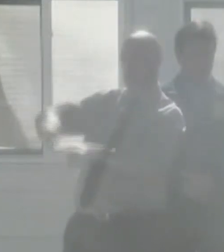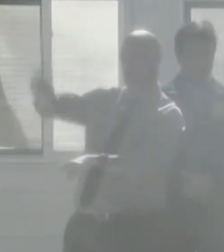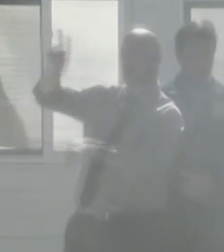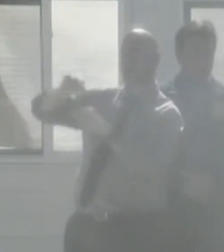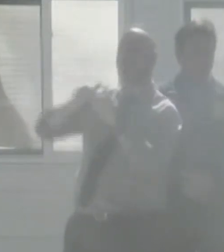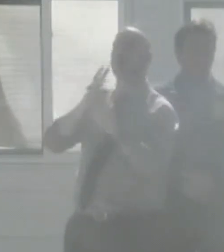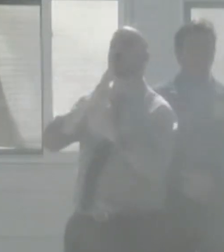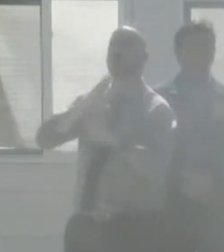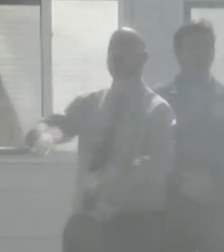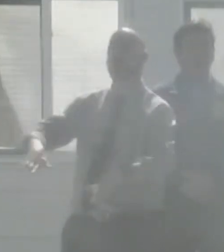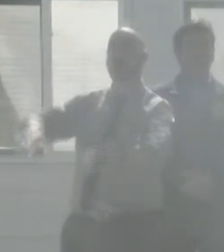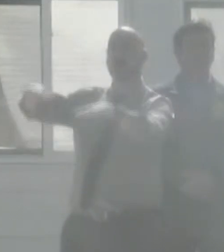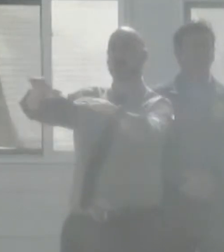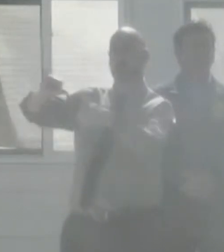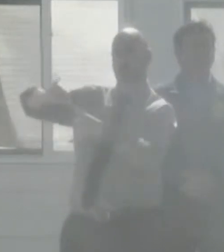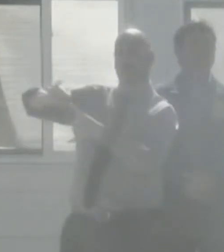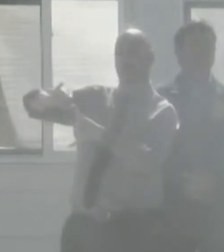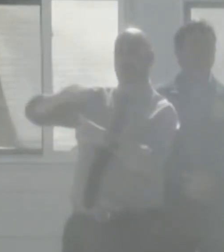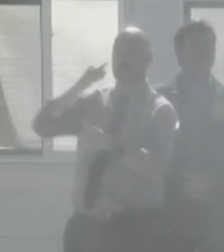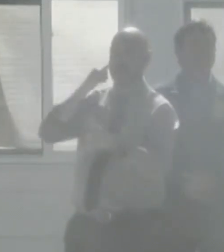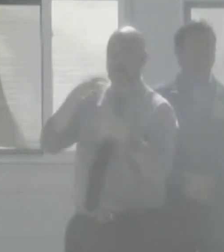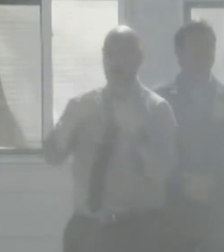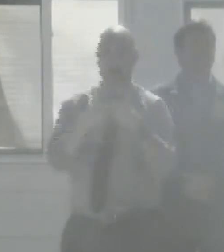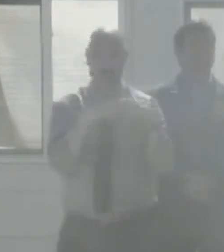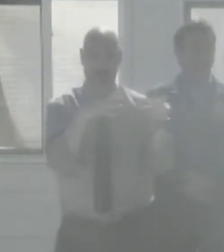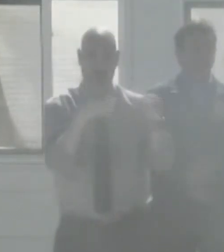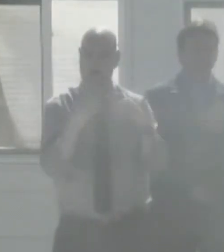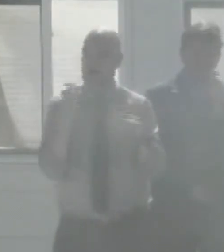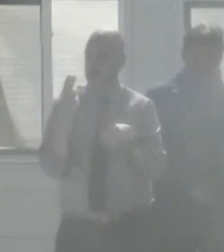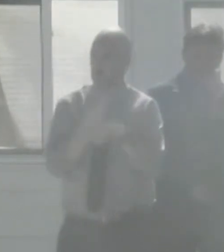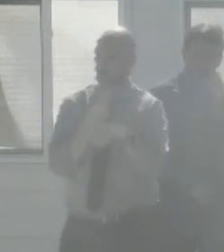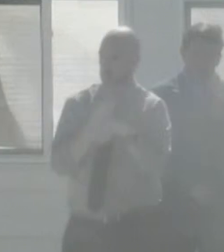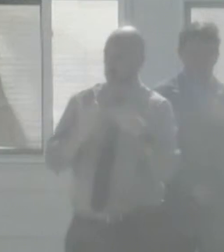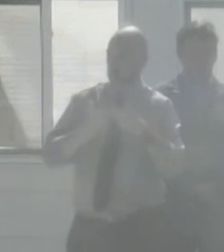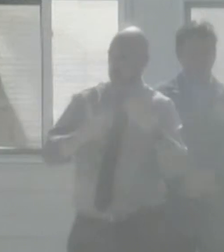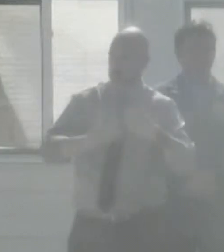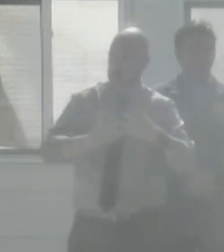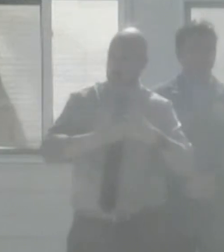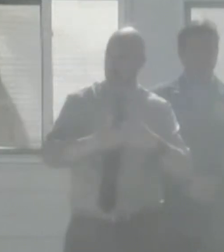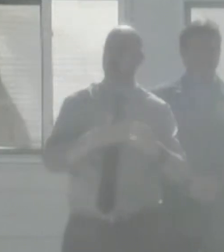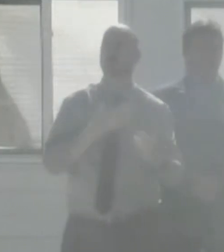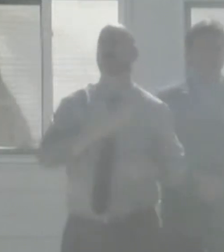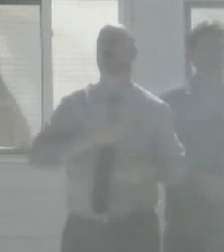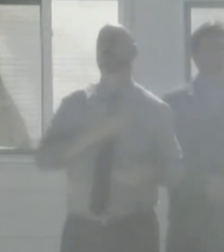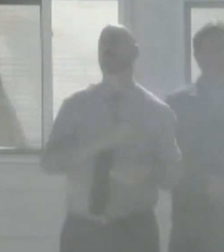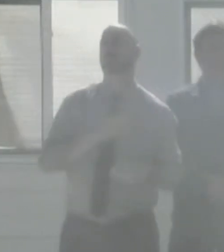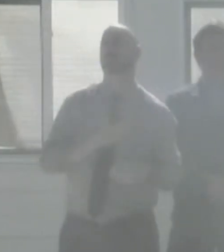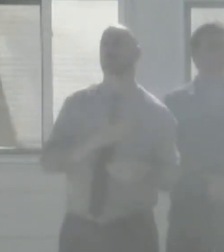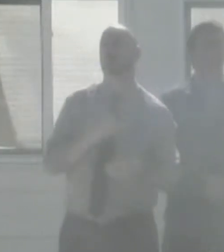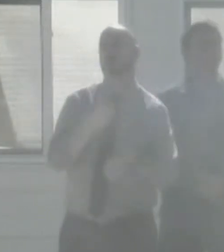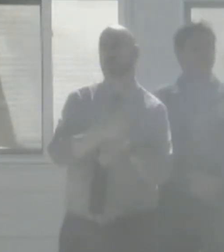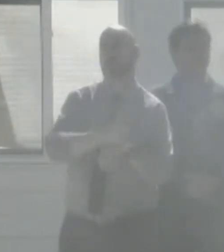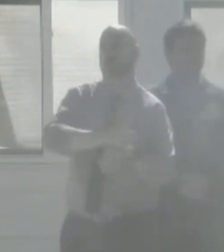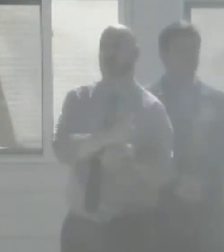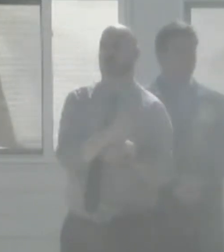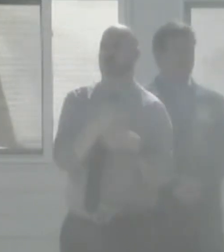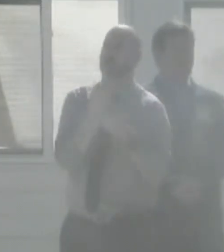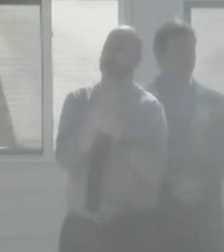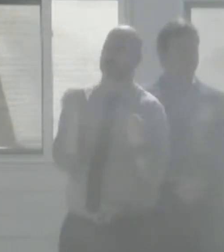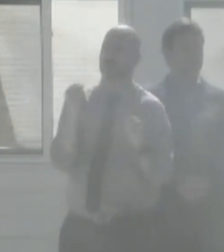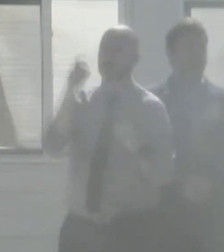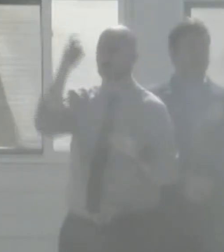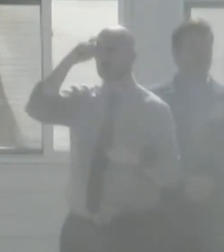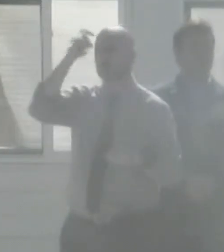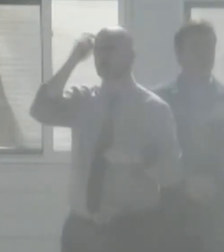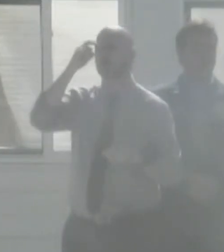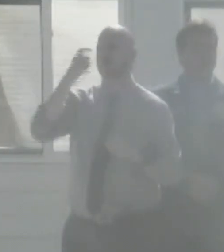If you have lost power and want to use a generator as a backup, please use it safely. Generator accidents are also 100%